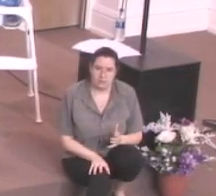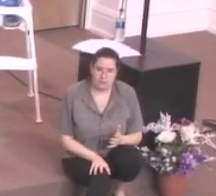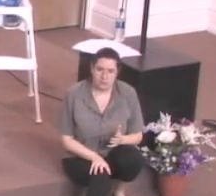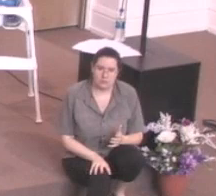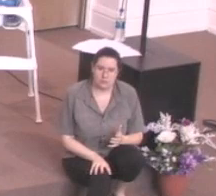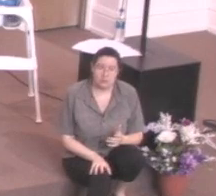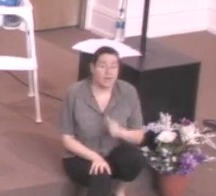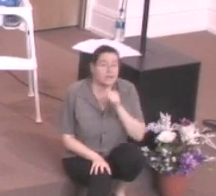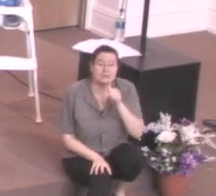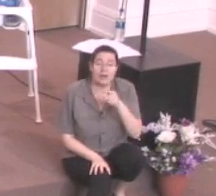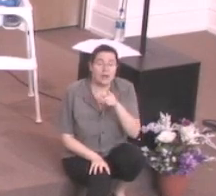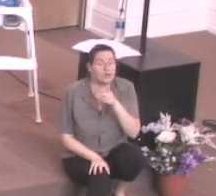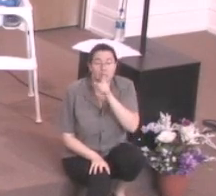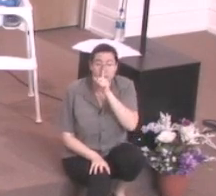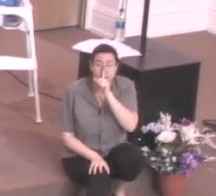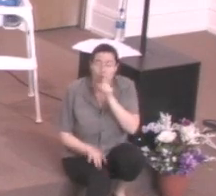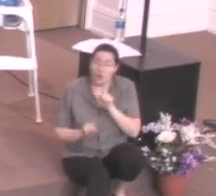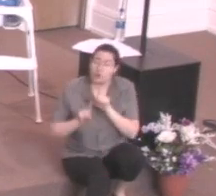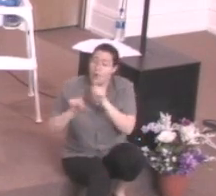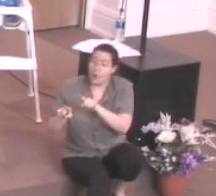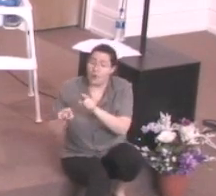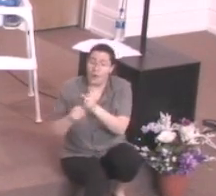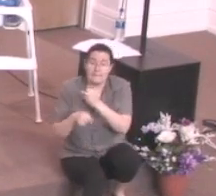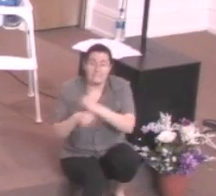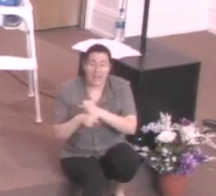It doesn't say go and make converts.